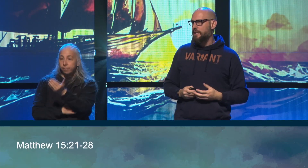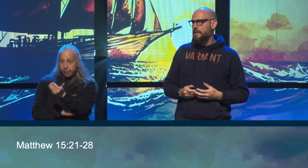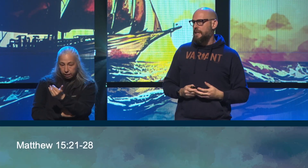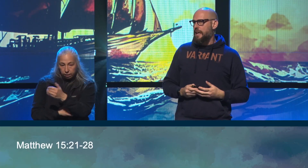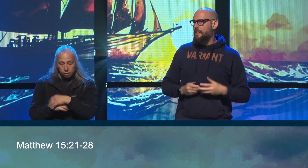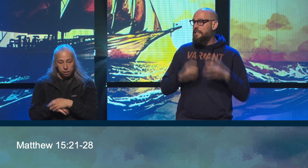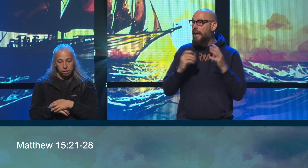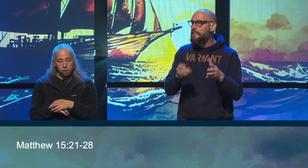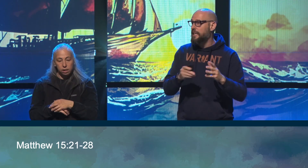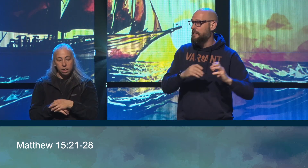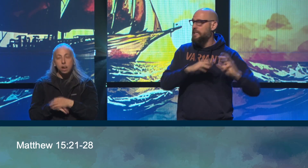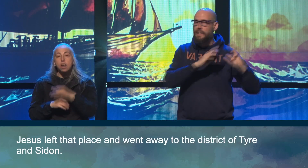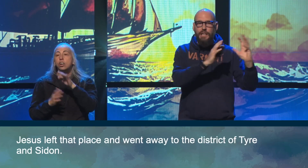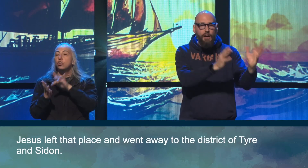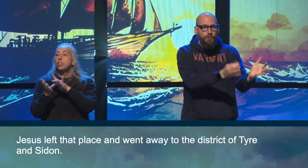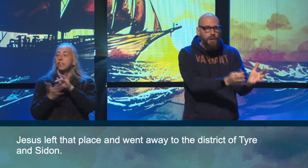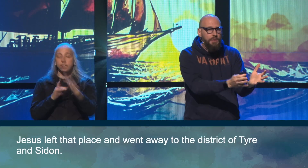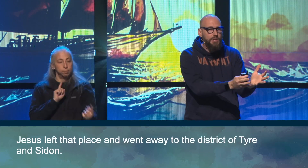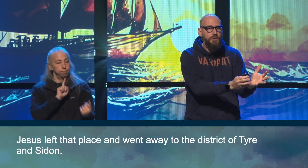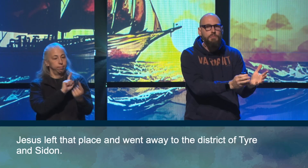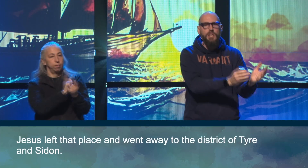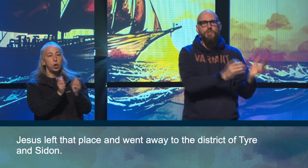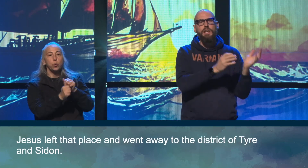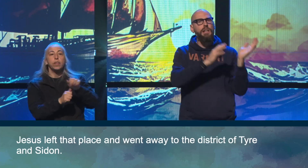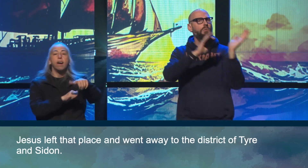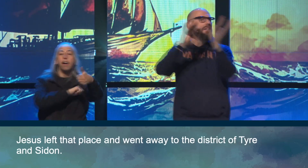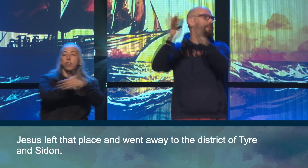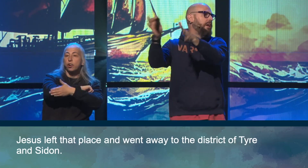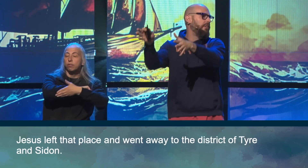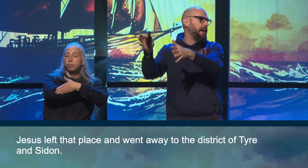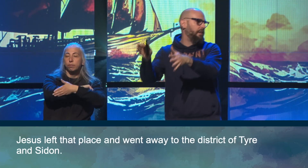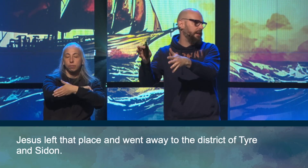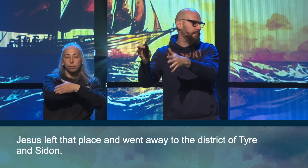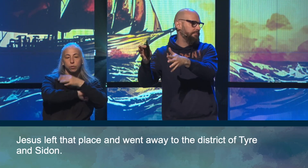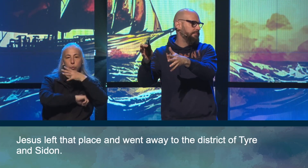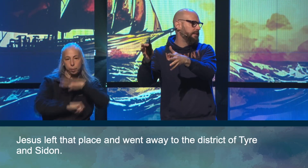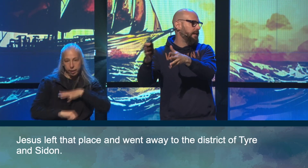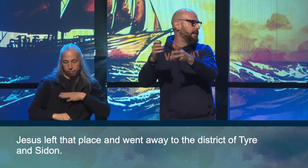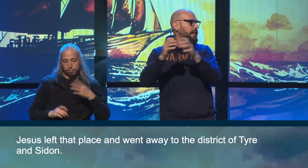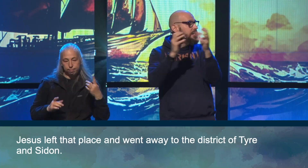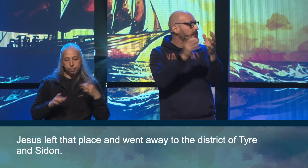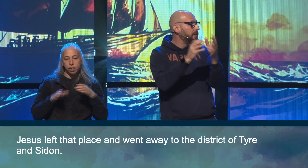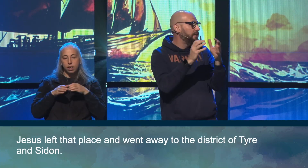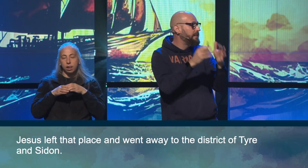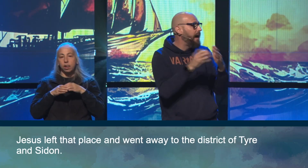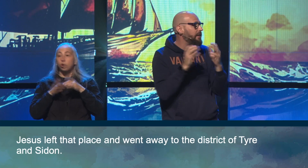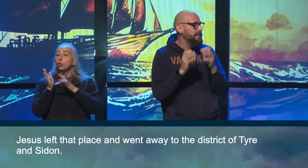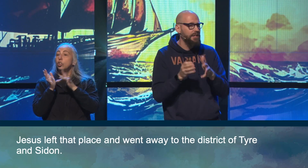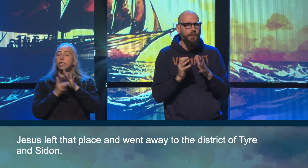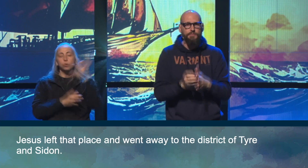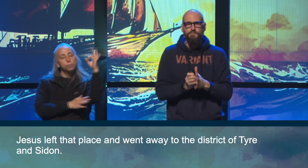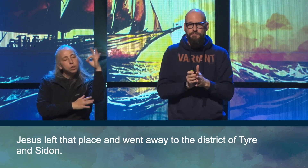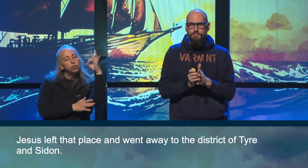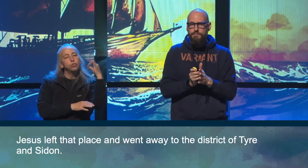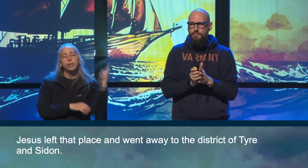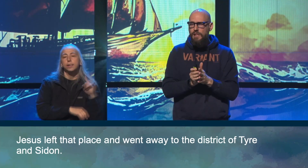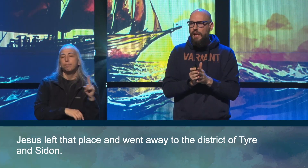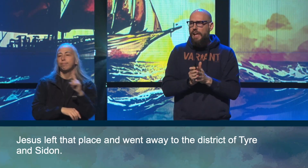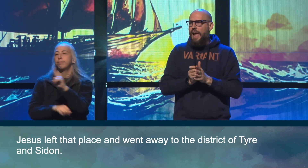woman. And the text says that he had left where he was doing ministry and he went to another area, a district called Tyre and